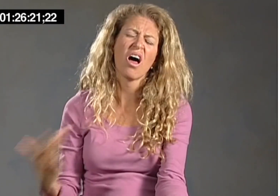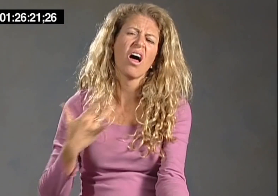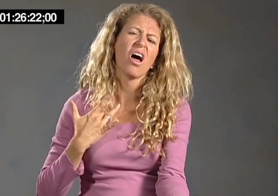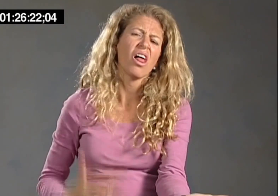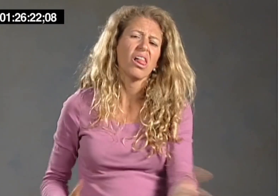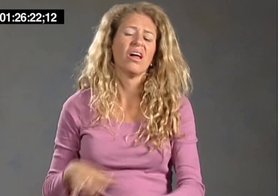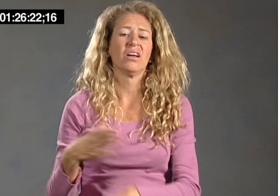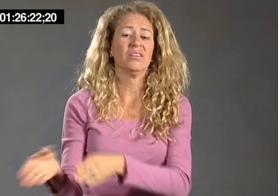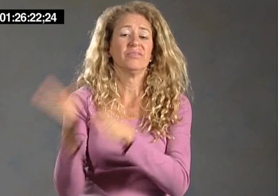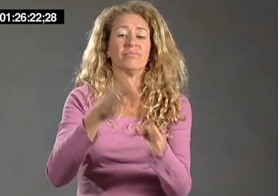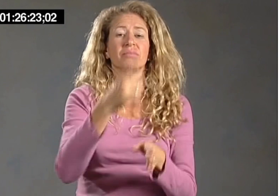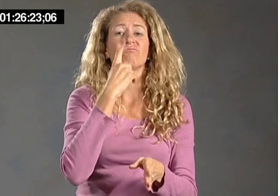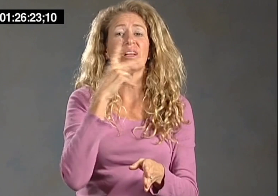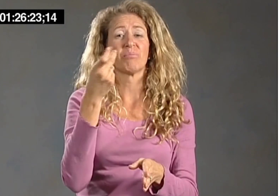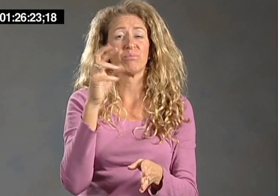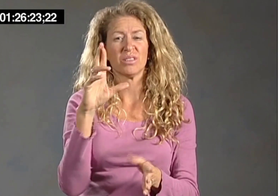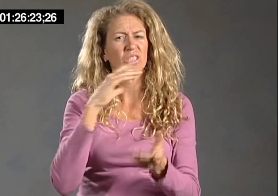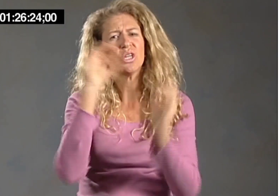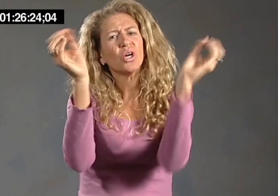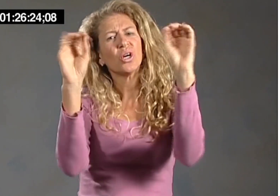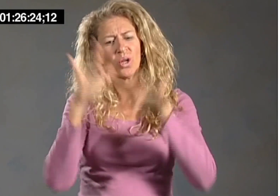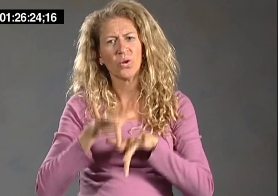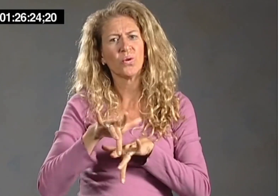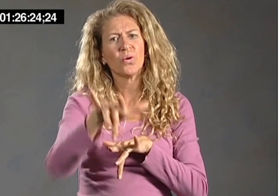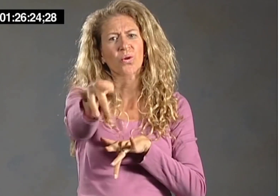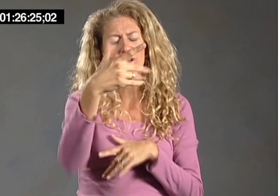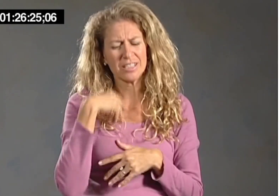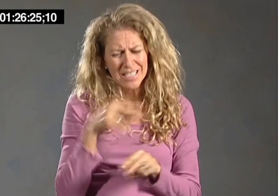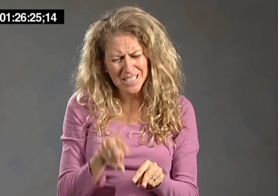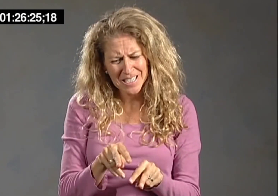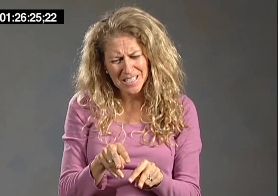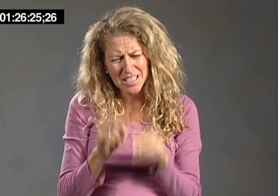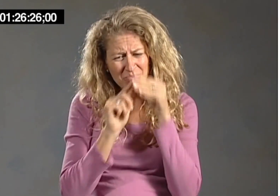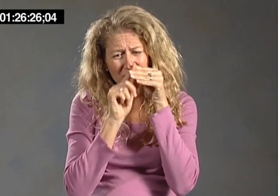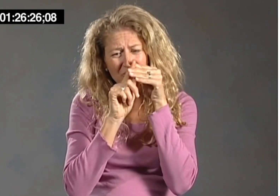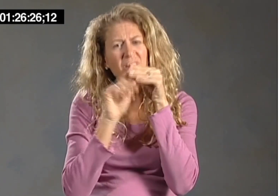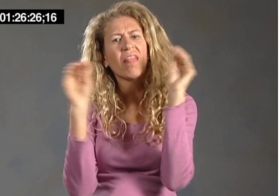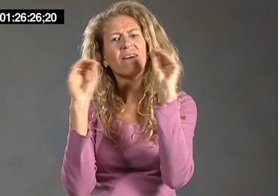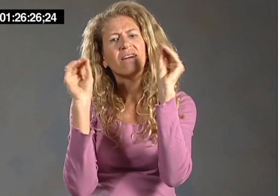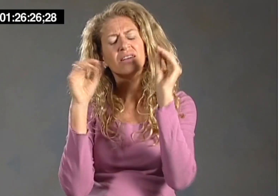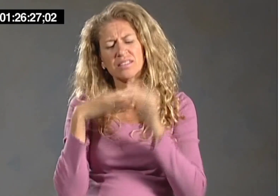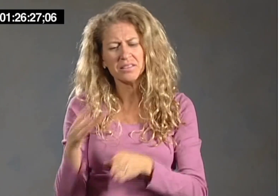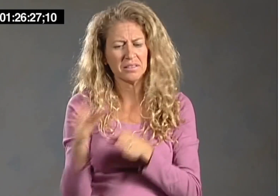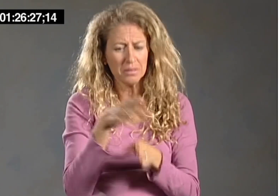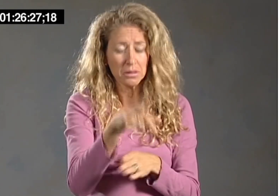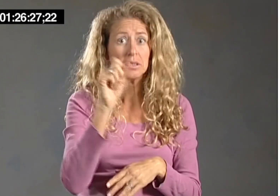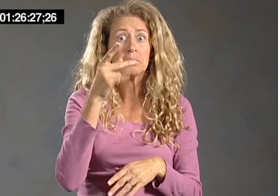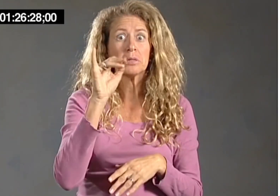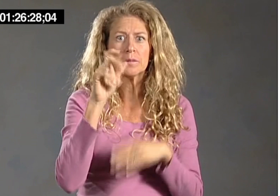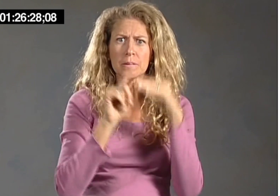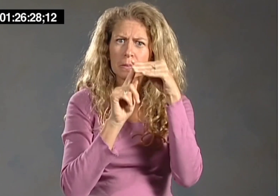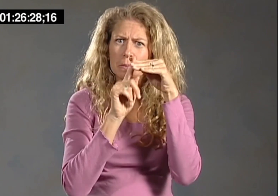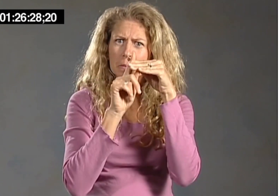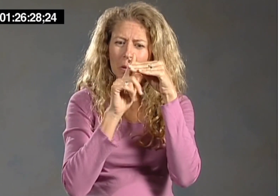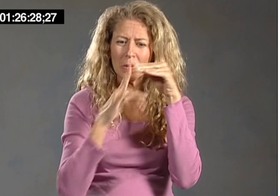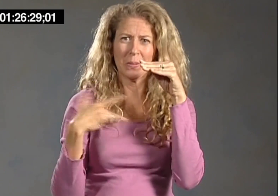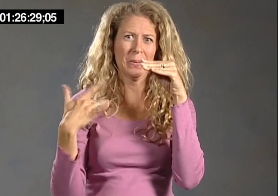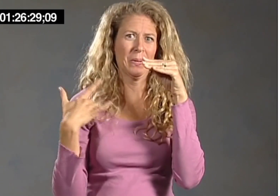my seeds. I shooed seeing all those birds made me realize why farms